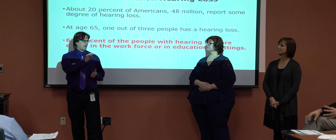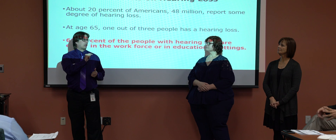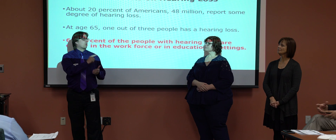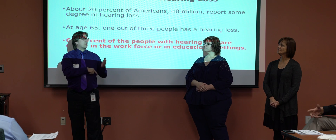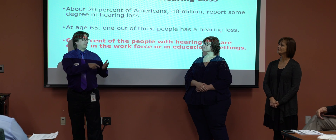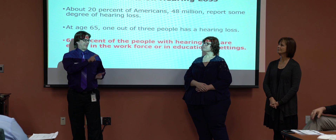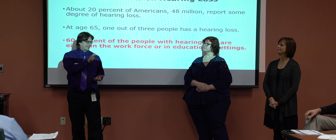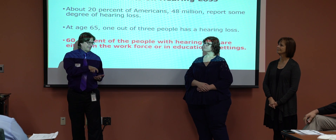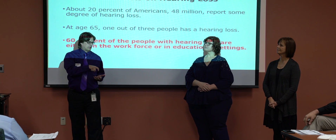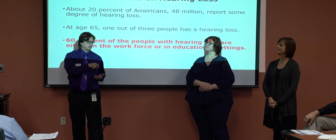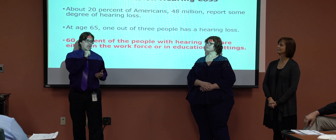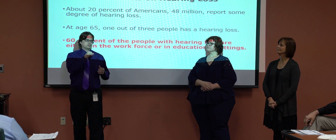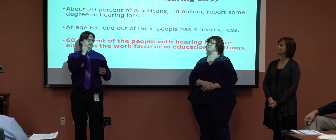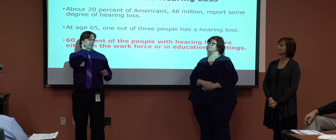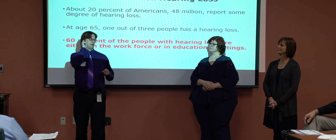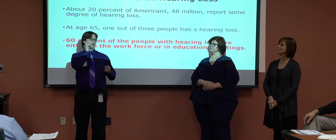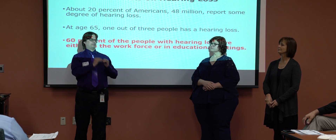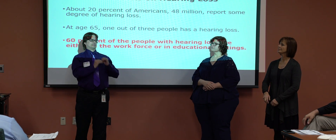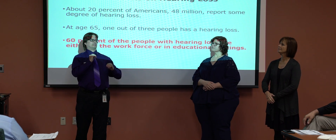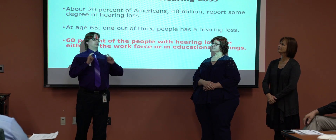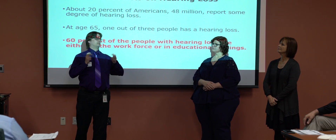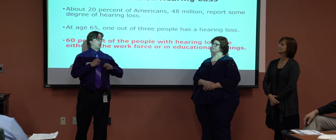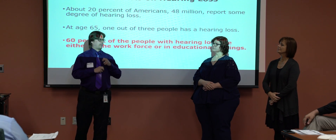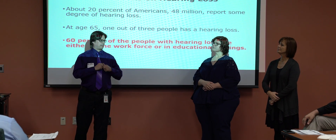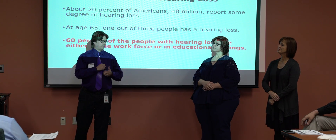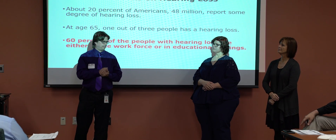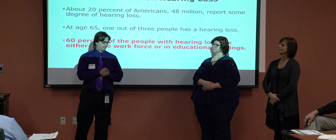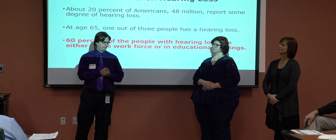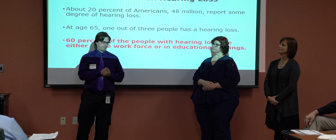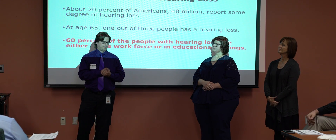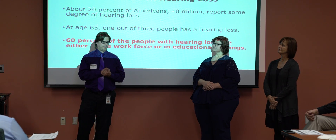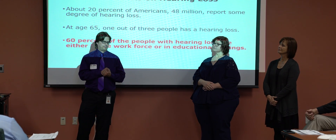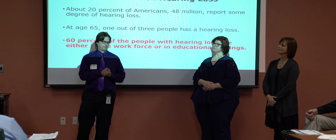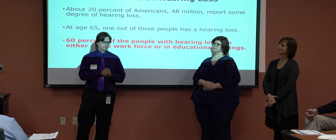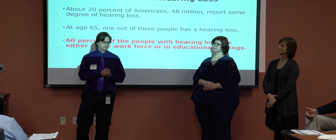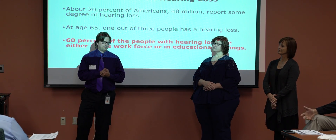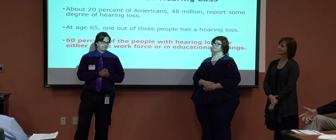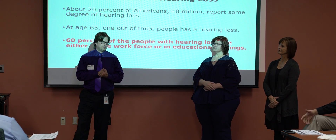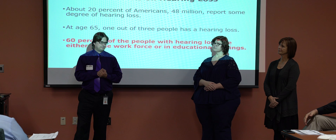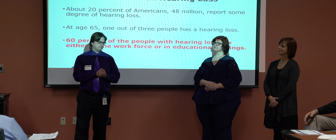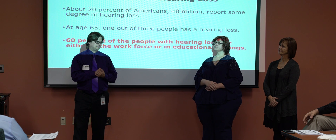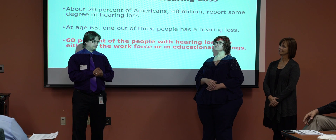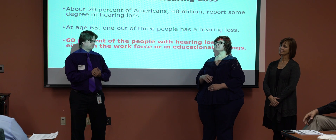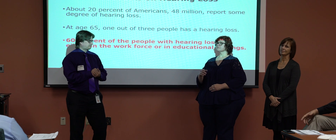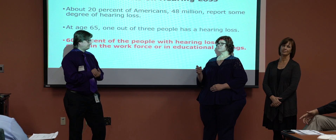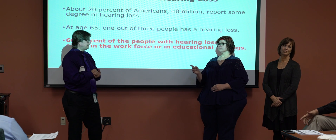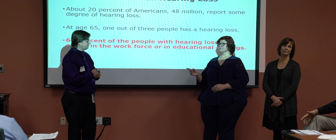things. So you really have to negotiate with them and get to know them in order to